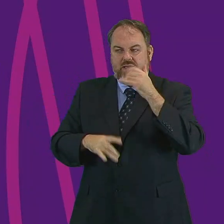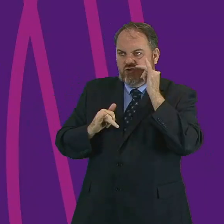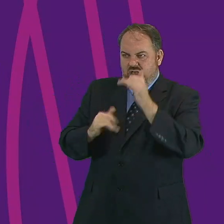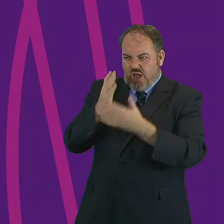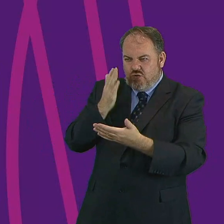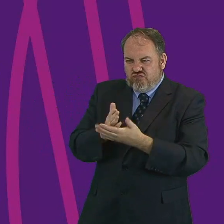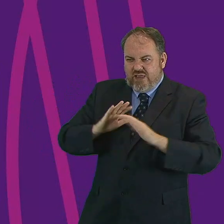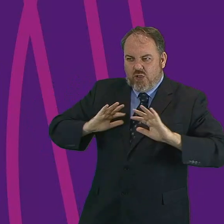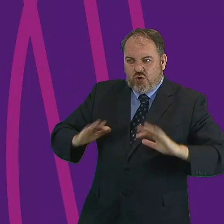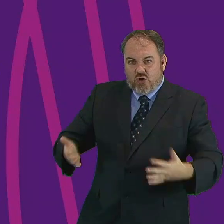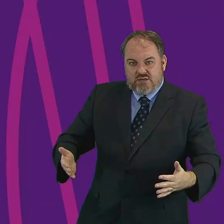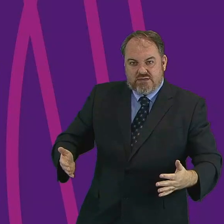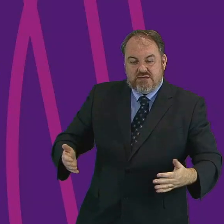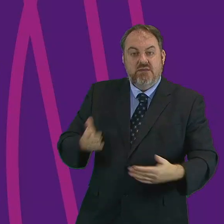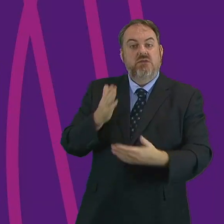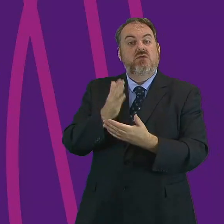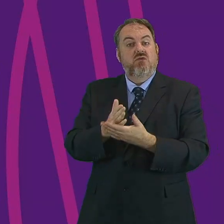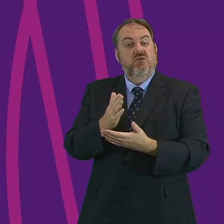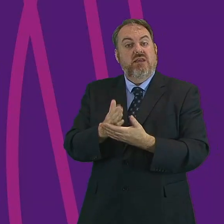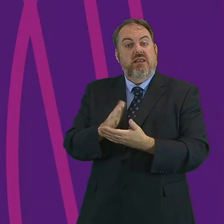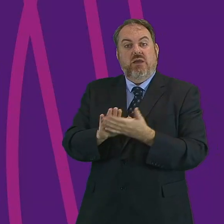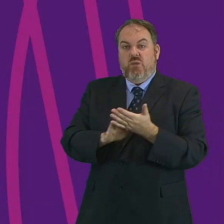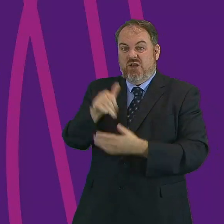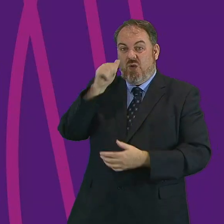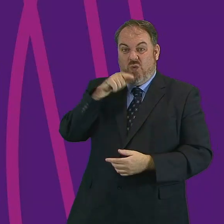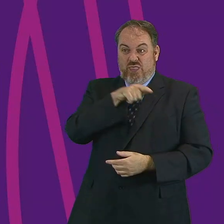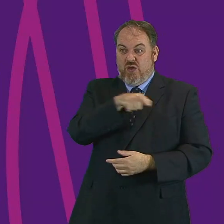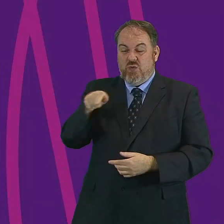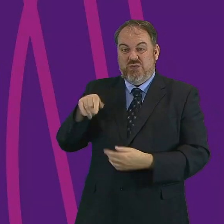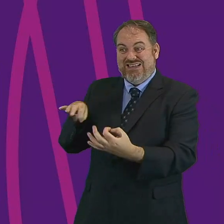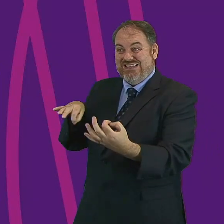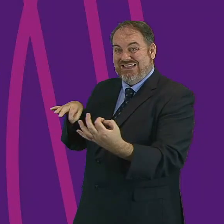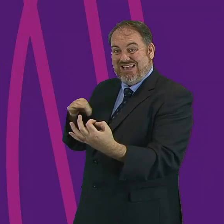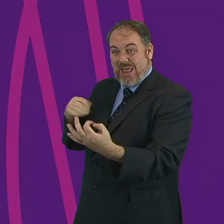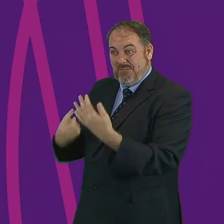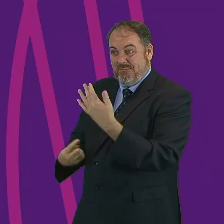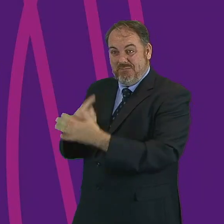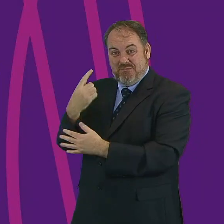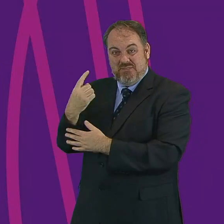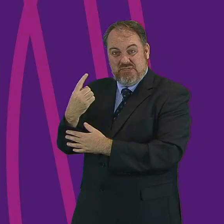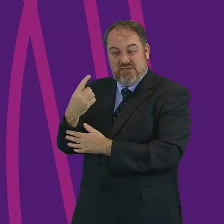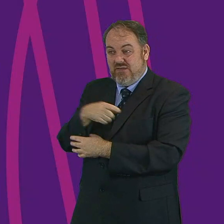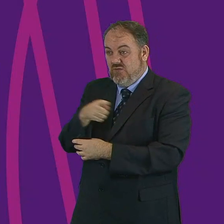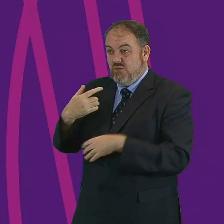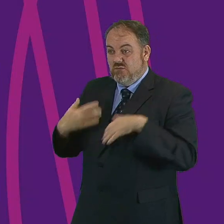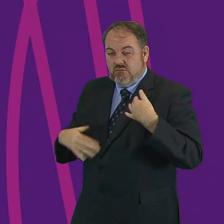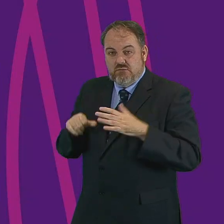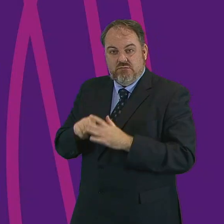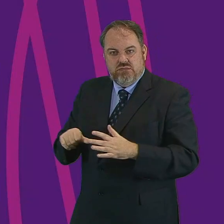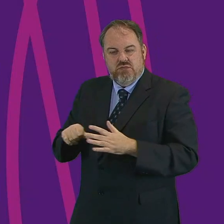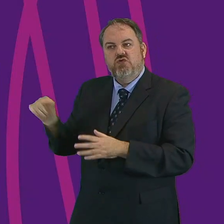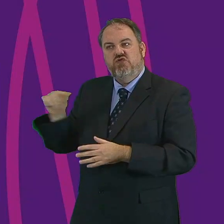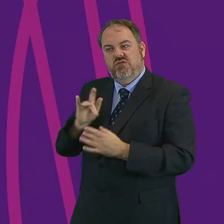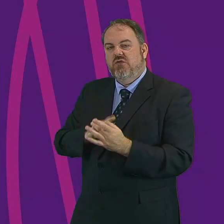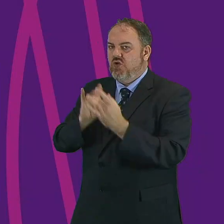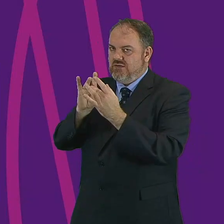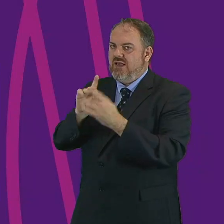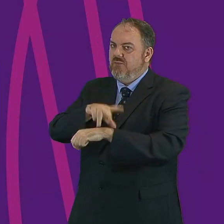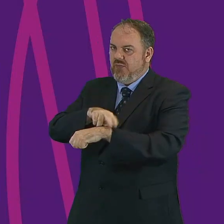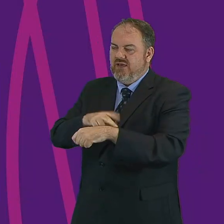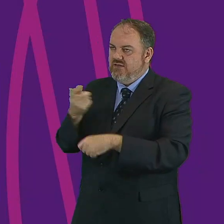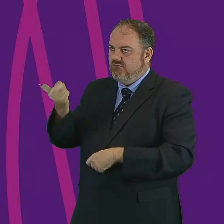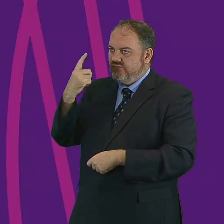who gets in touch with you will do and will not do. So a contact tracer will ask you only for information about your movements and about